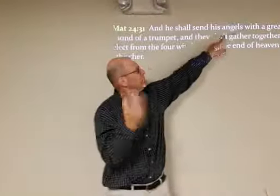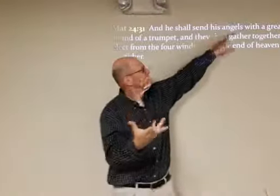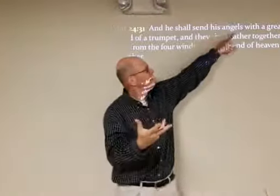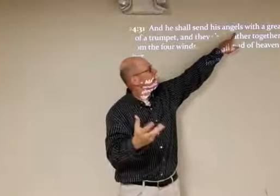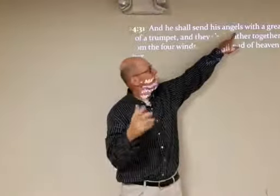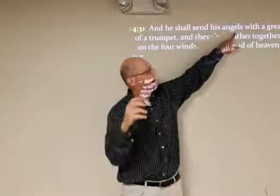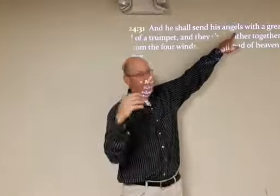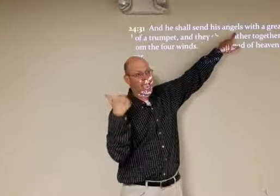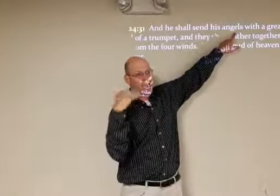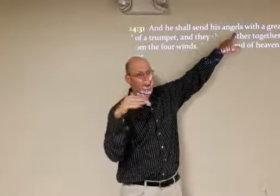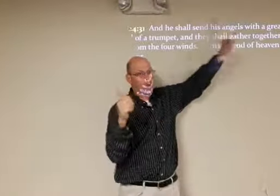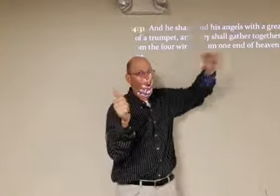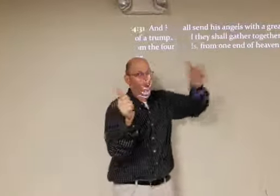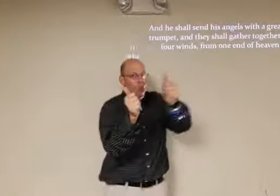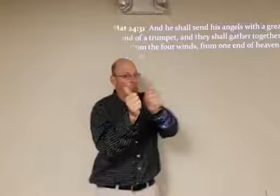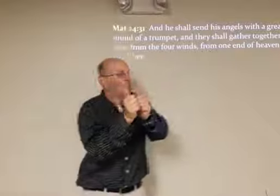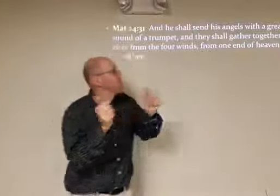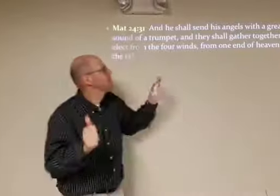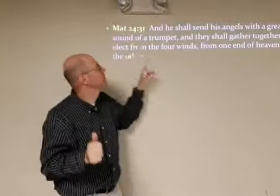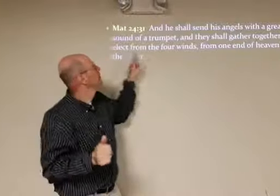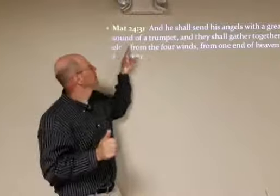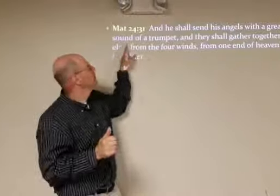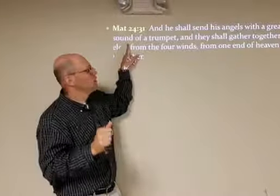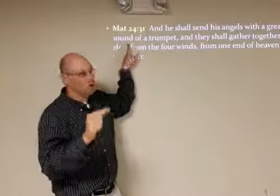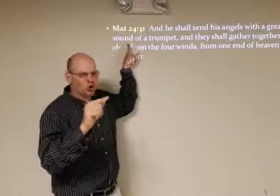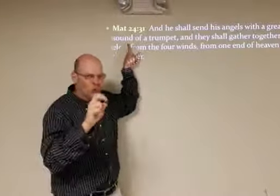with a great sound of a trumpet,